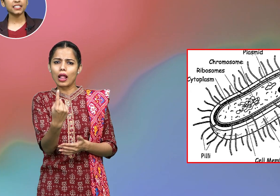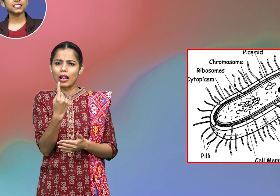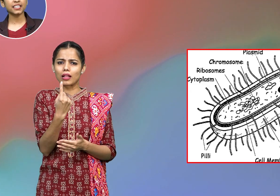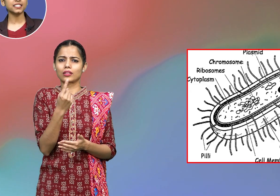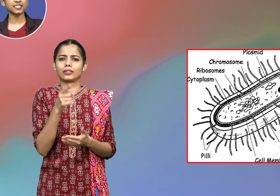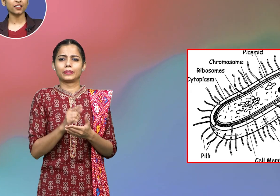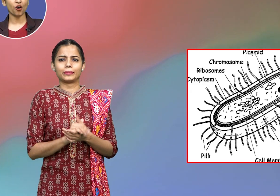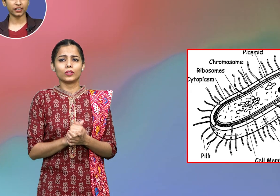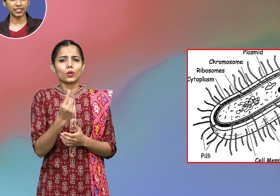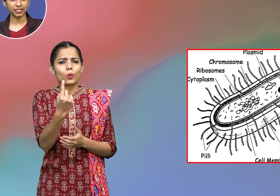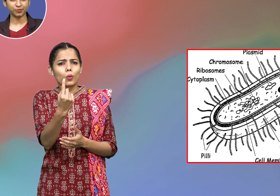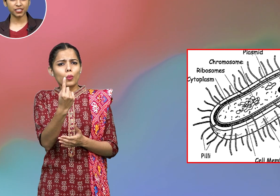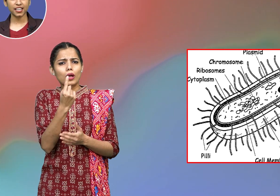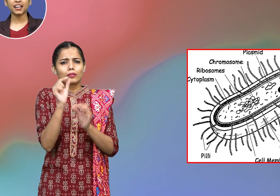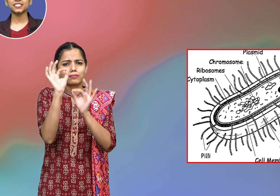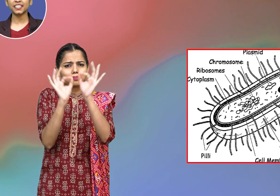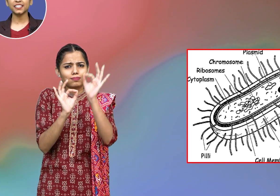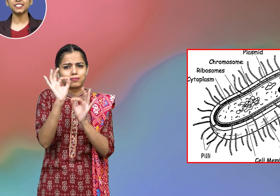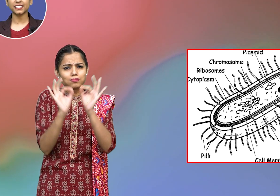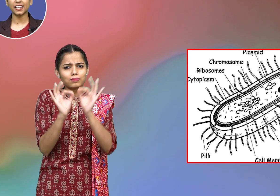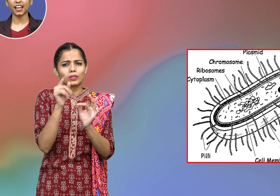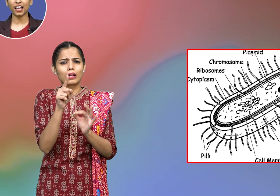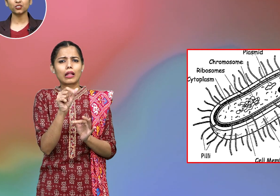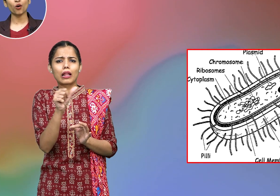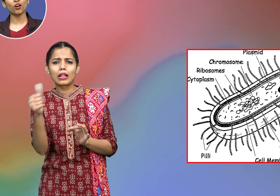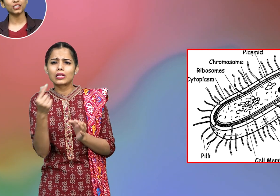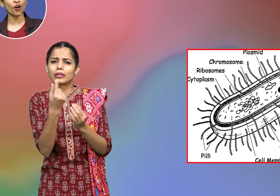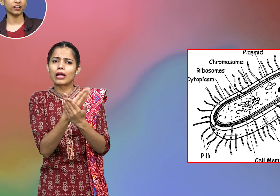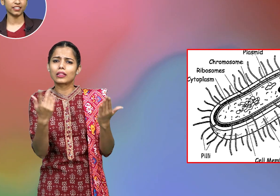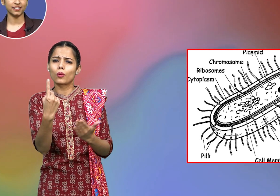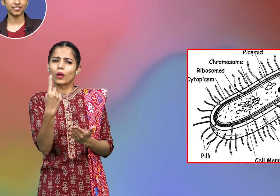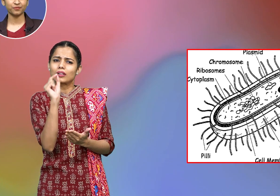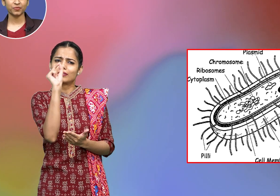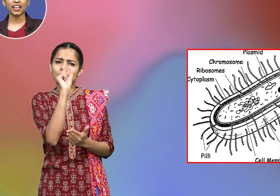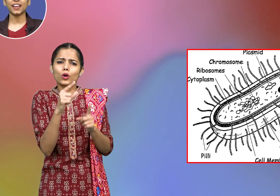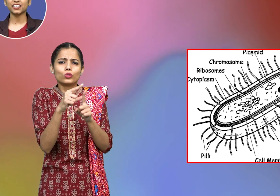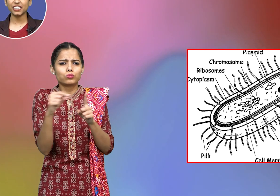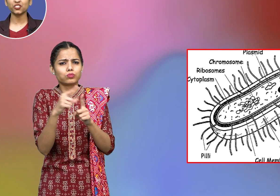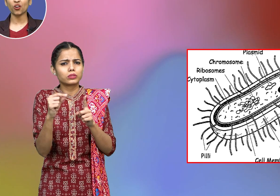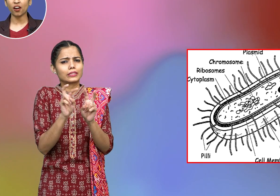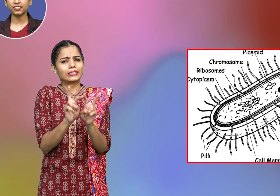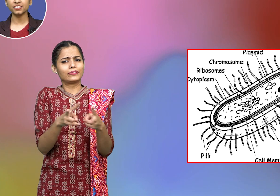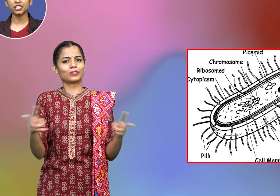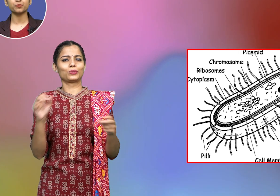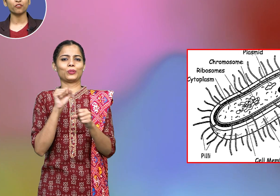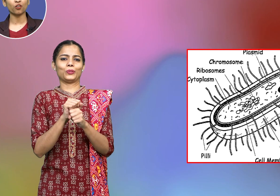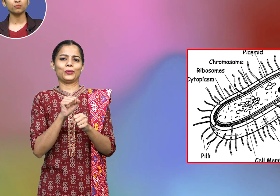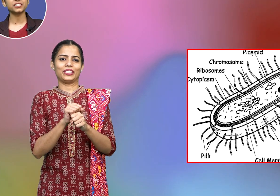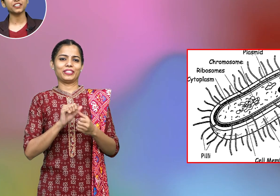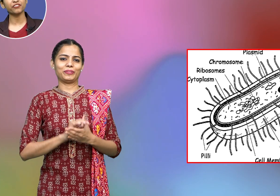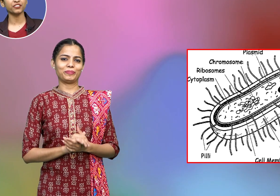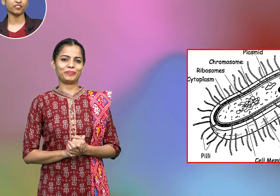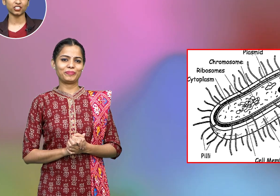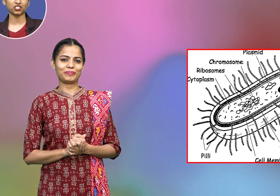Whereas in single cell organisms, a single cell has all the organelles and each organelle